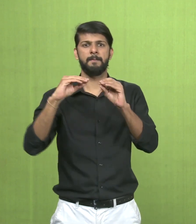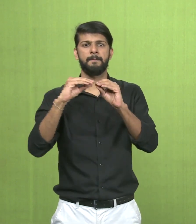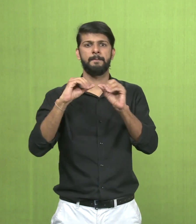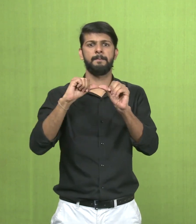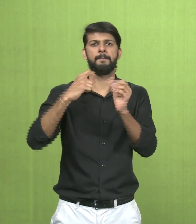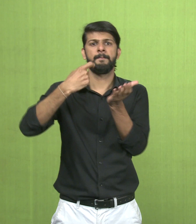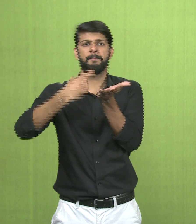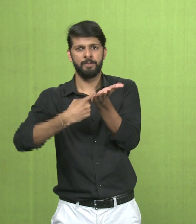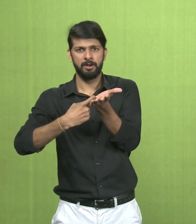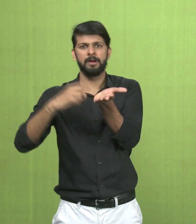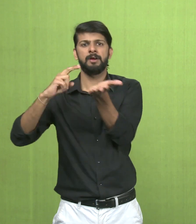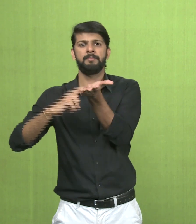Akbar Nama.